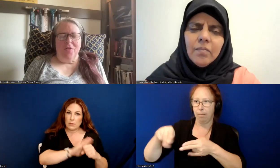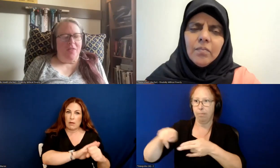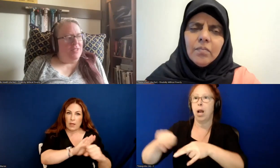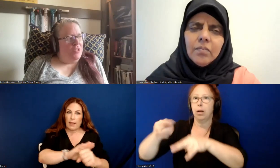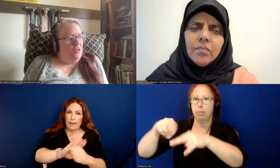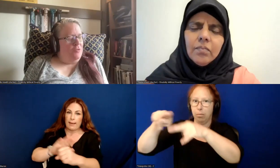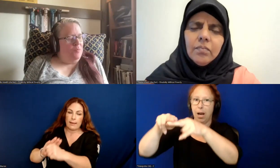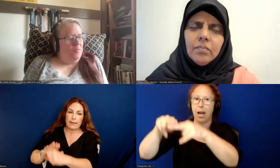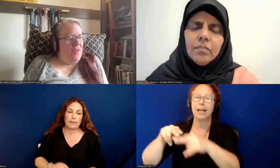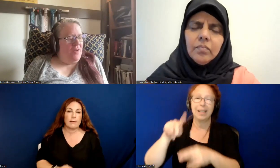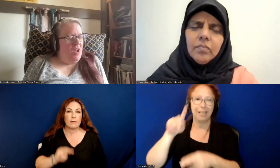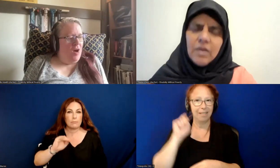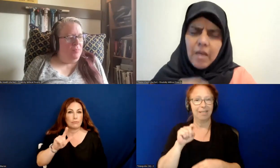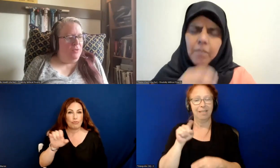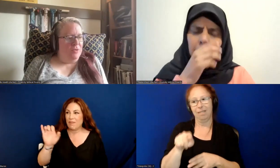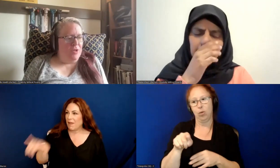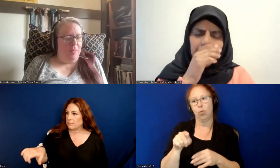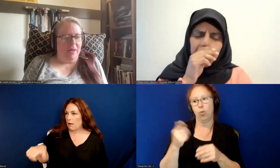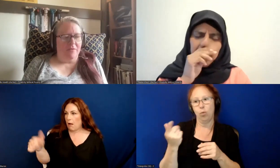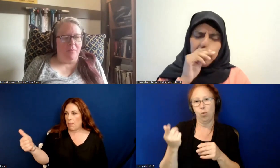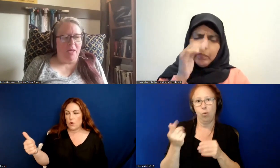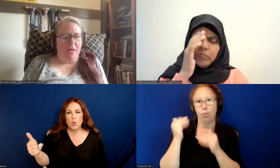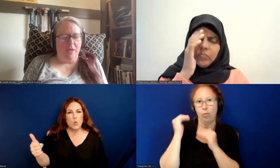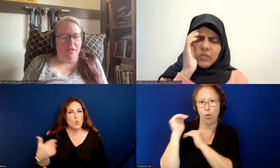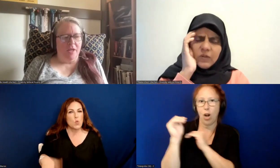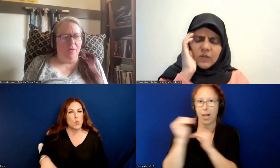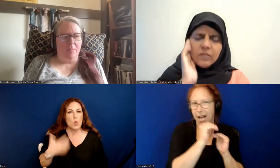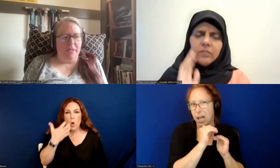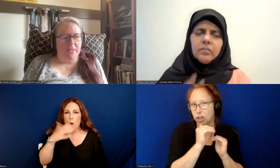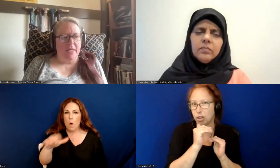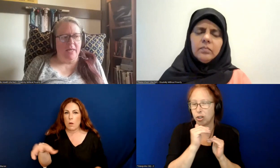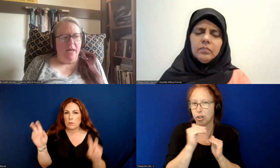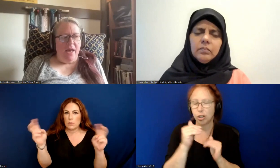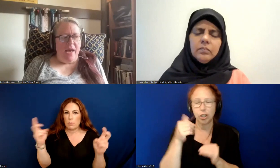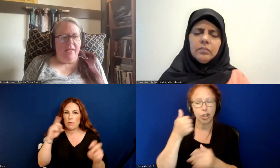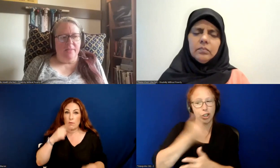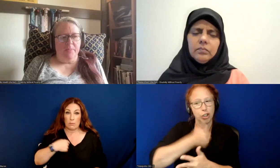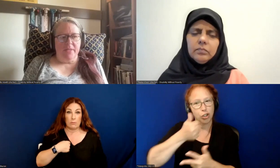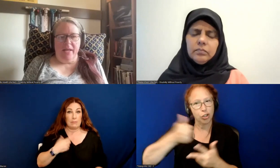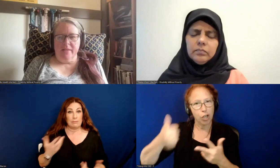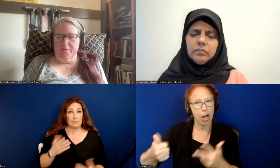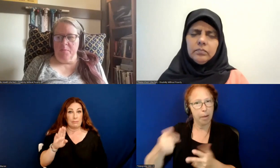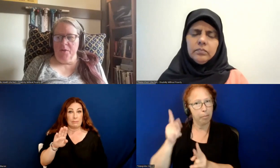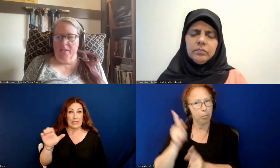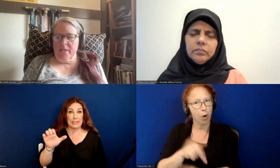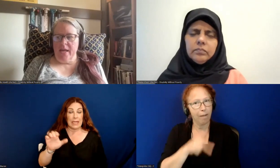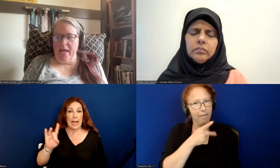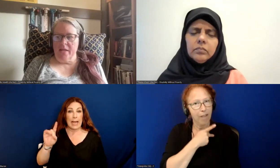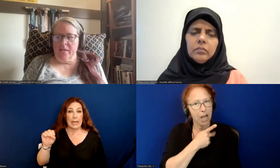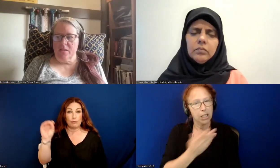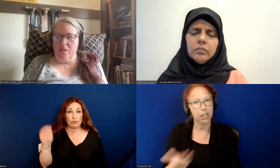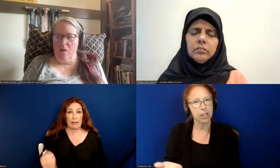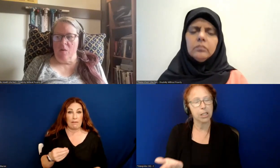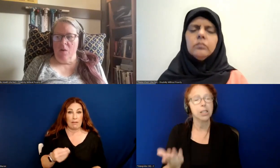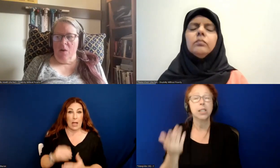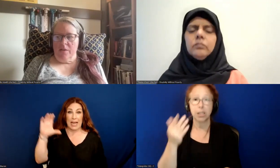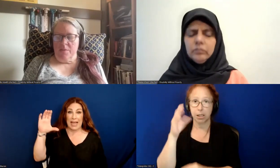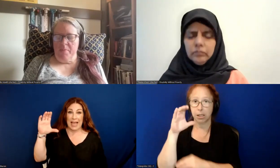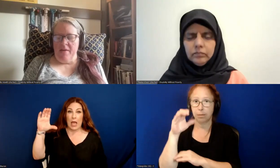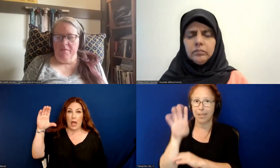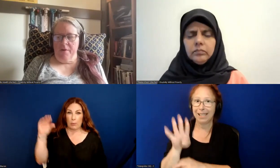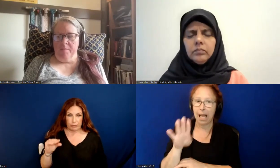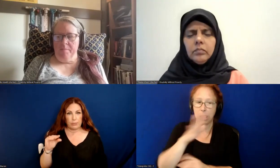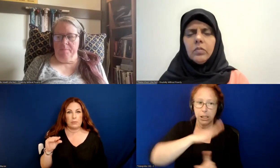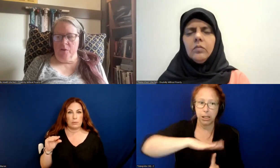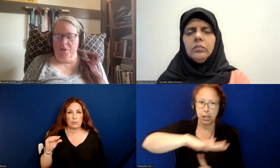Rabia, that's another very Yeah. hot button topic for me, that, in BC, 80% of the money is taken so